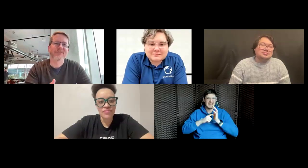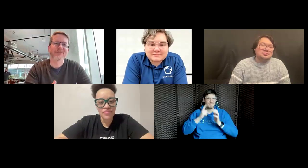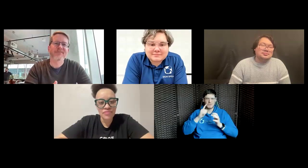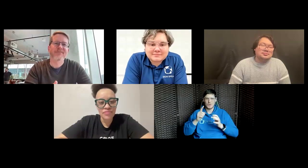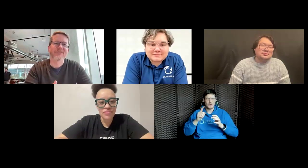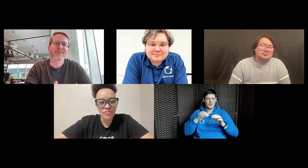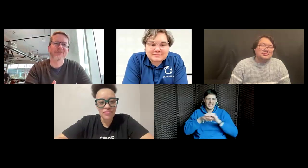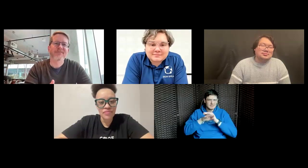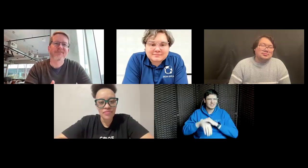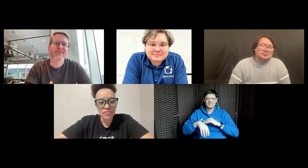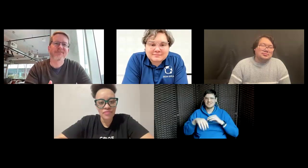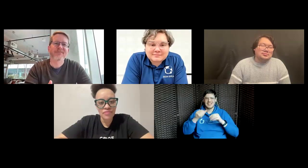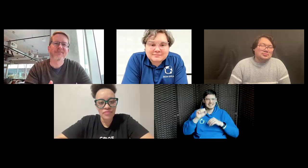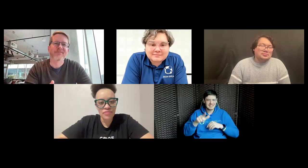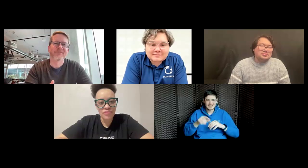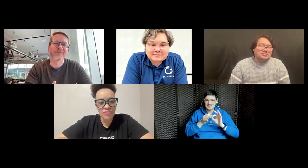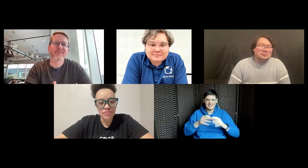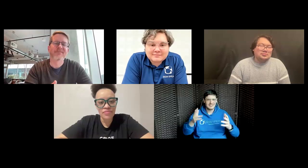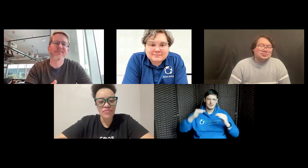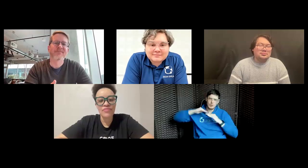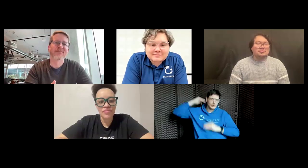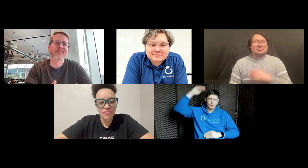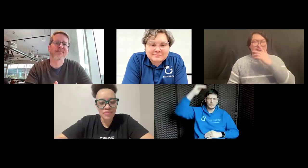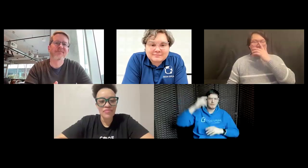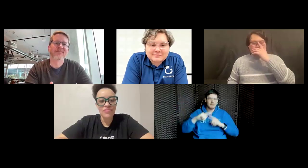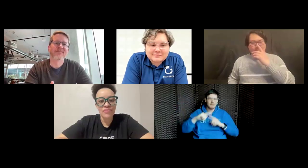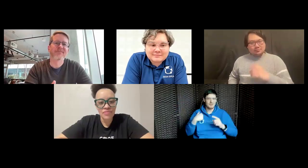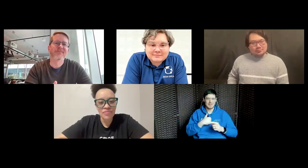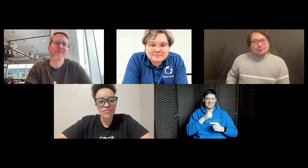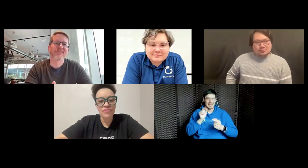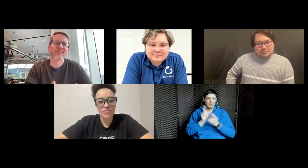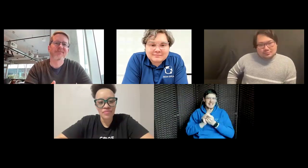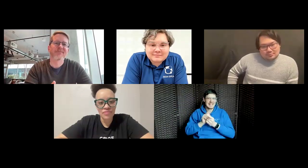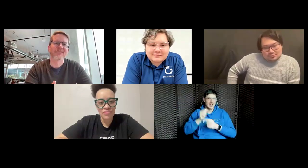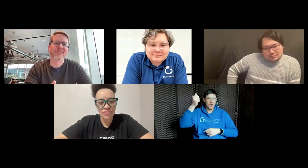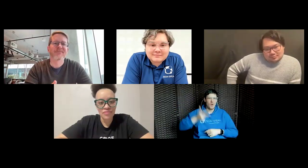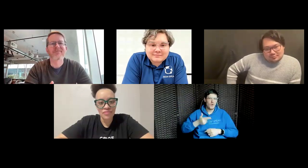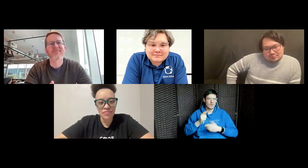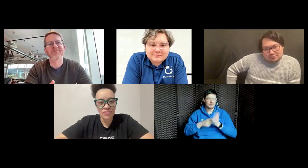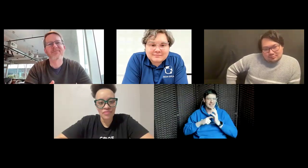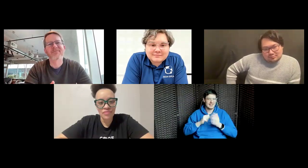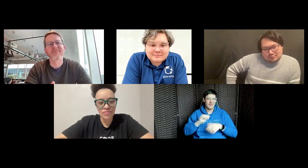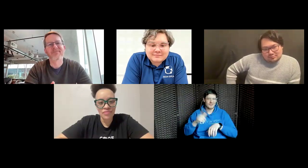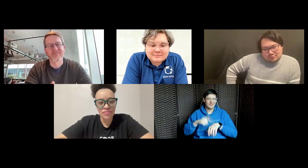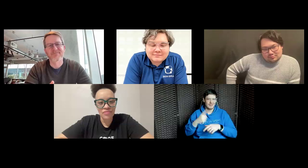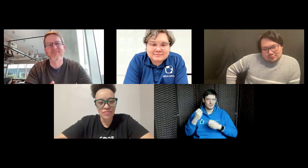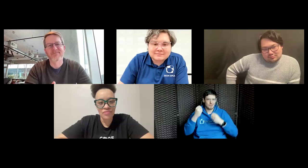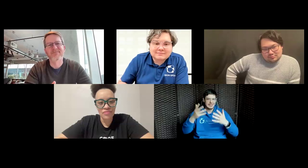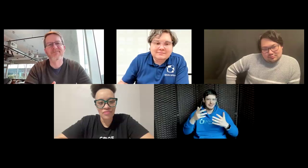because, again, the demand for accessibility for ASL interpreters, it is extremely high, and all those demands aren't able